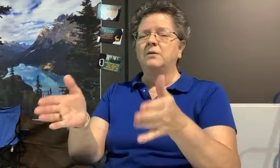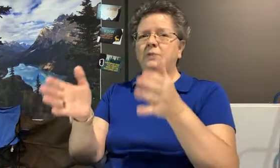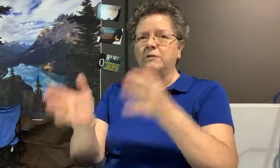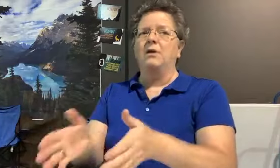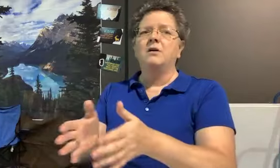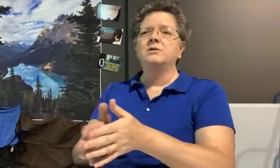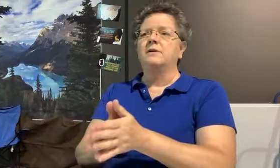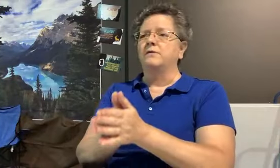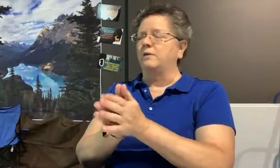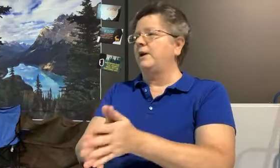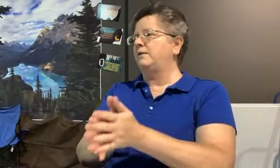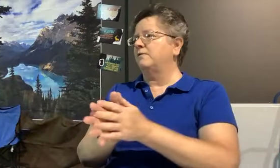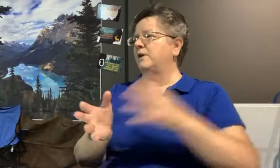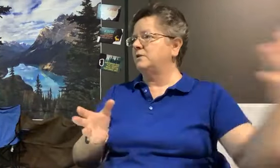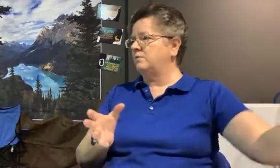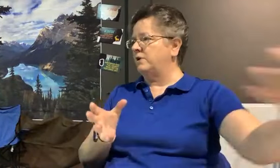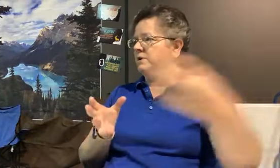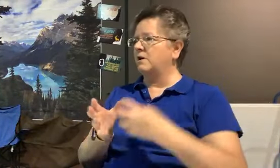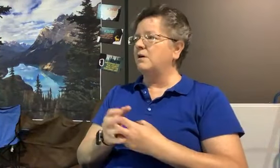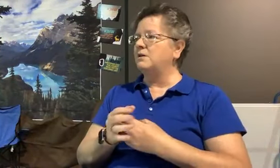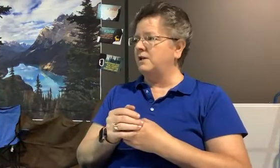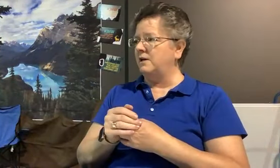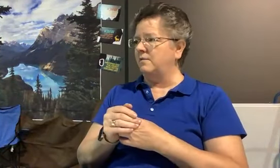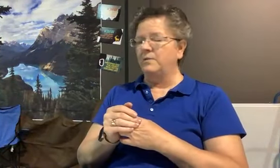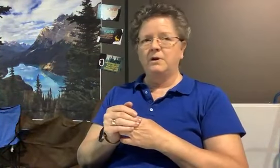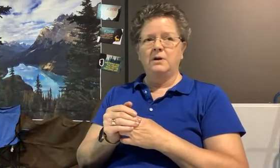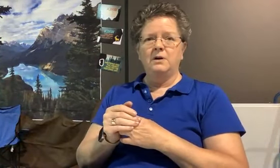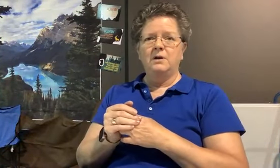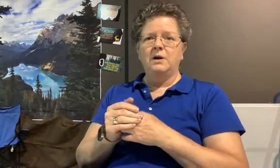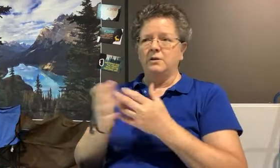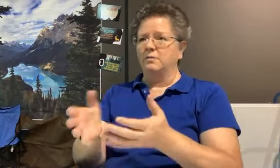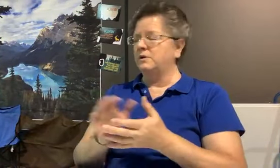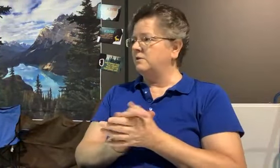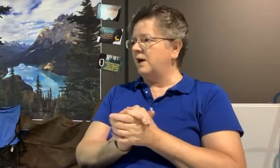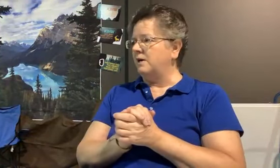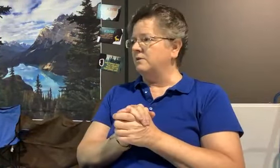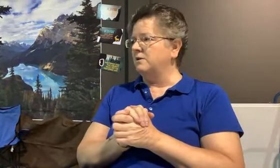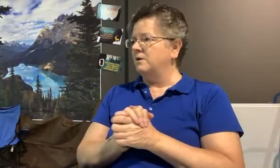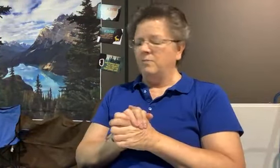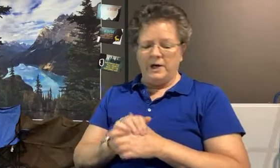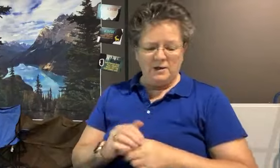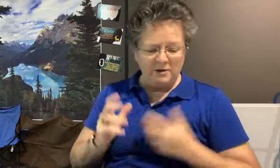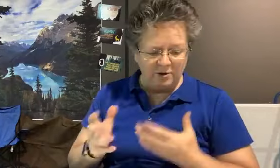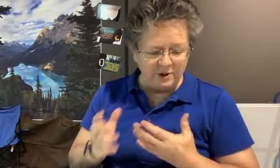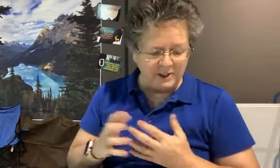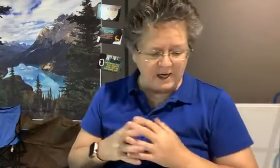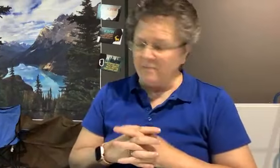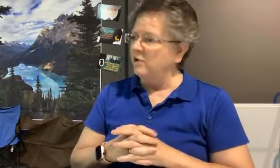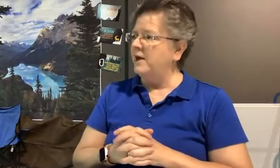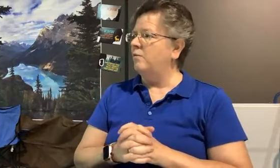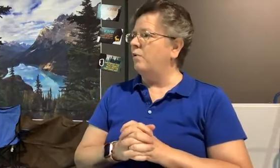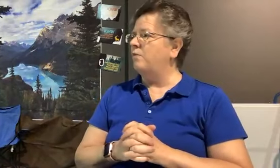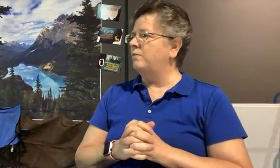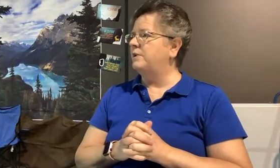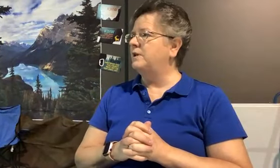being long-suffering, waiting for us to return to him, and he'll return to us. But there's a time where that won't be the